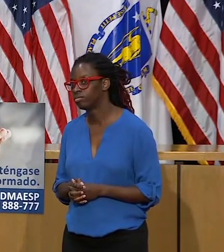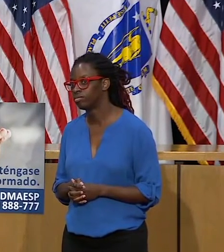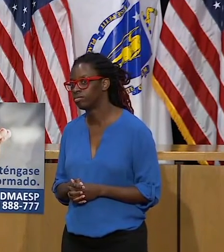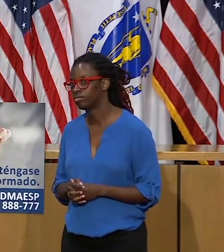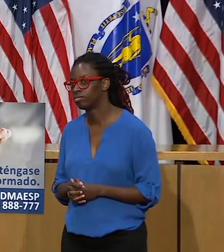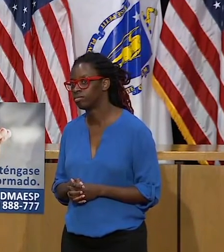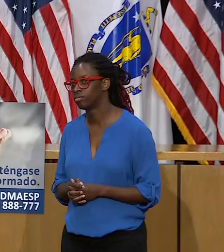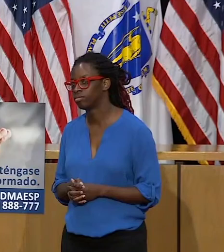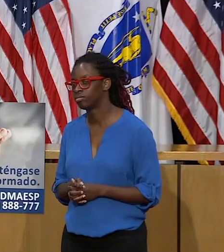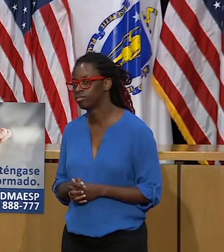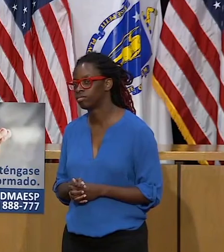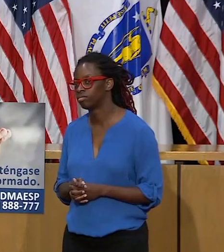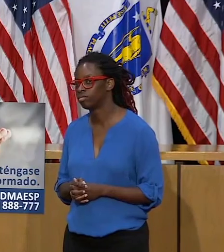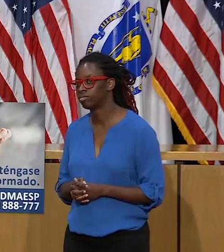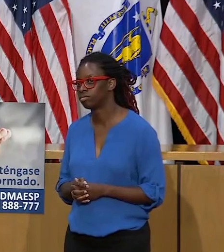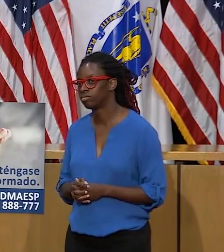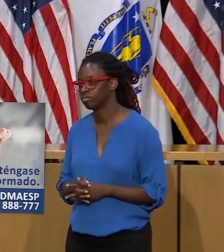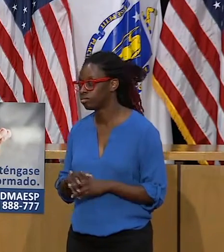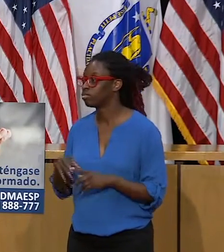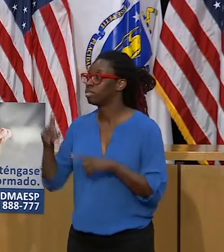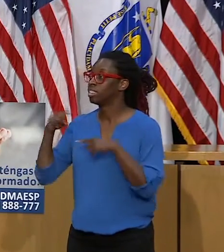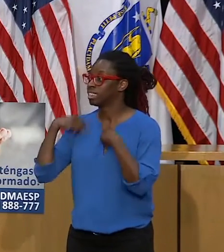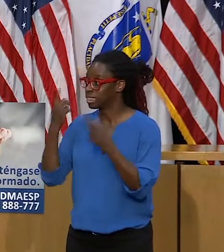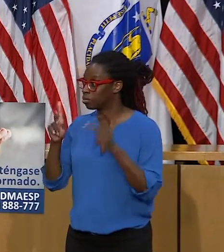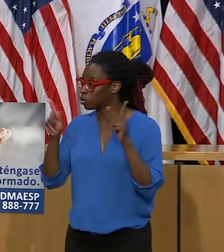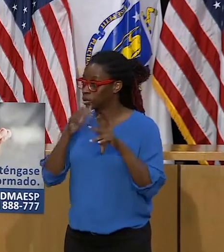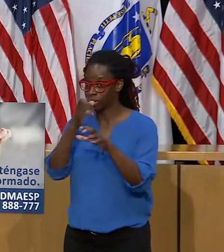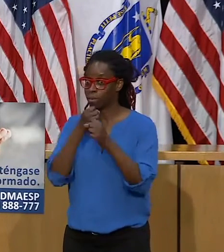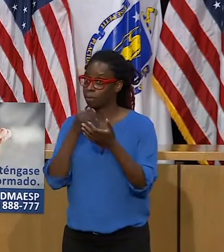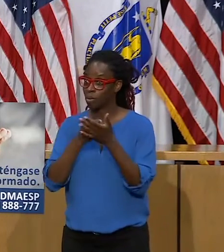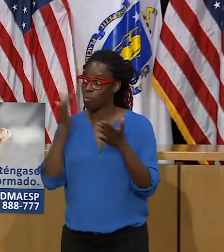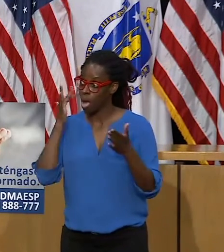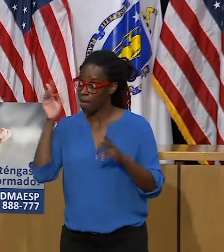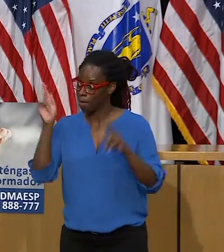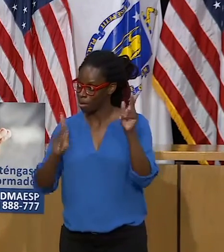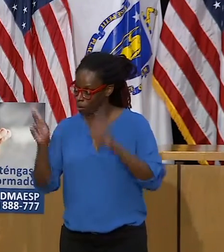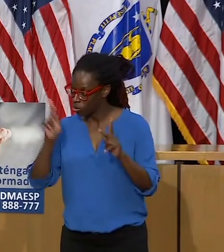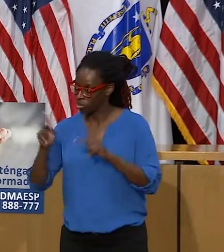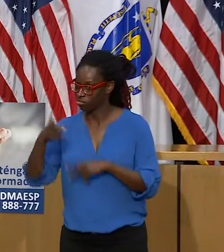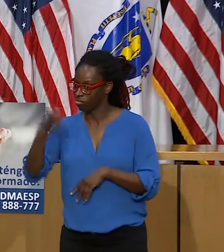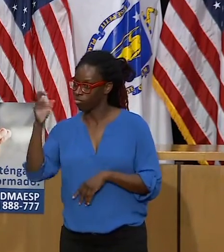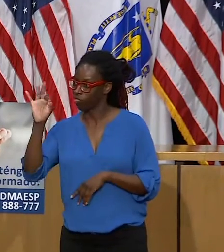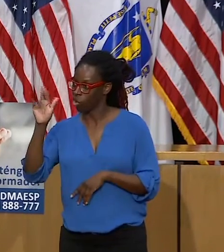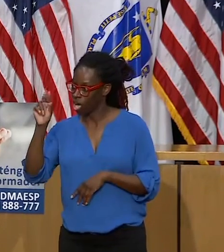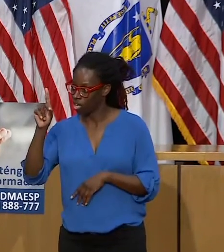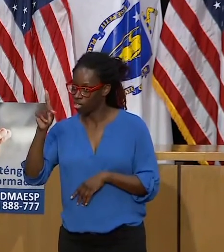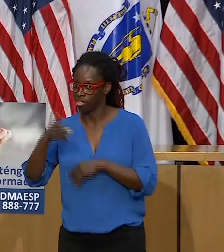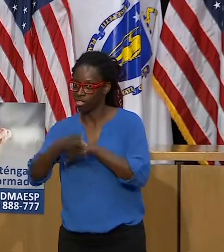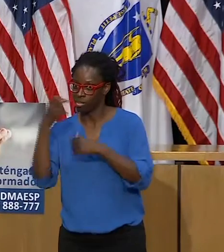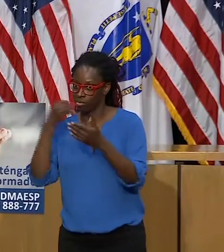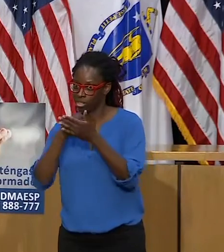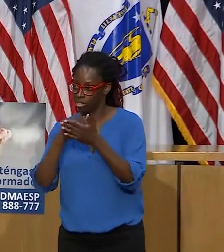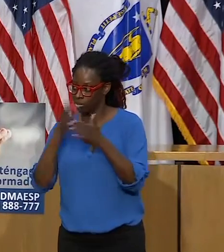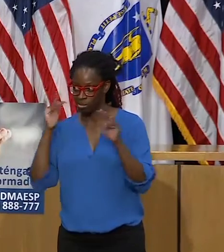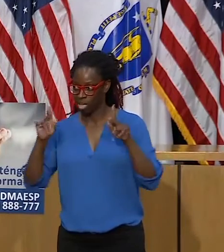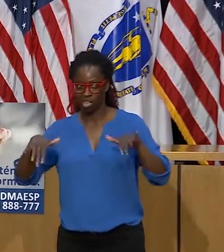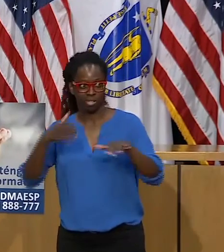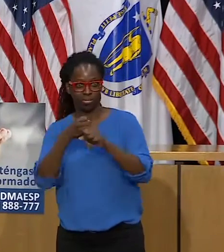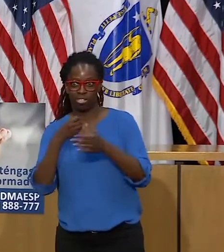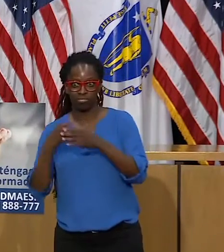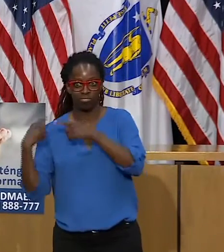And I do know, because I've talked to people about specific cases, that there are people who are